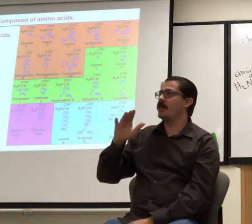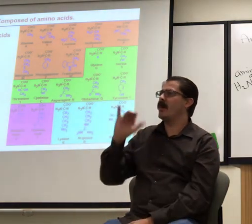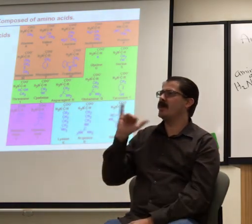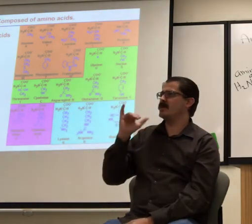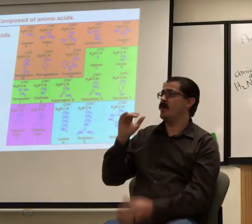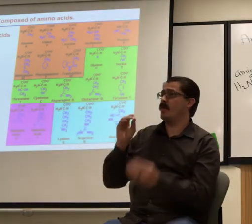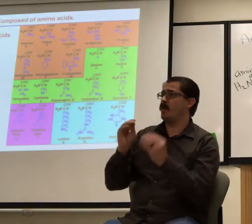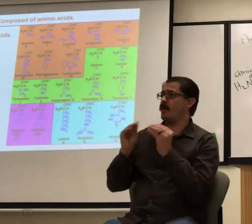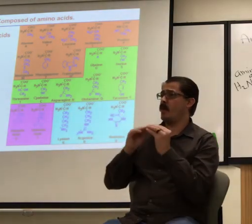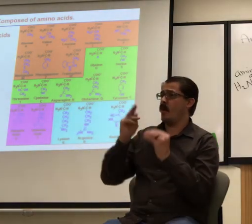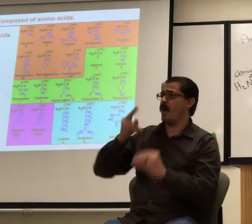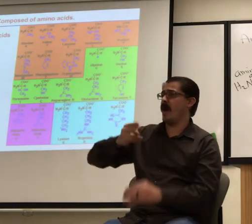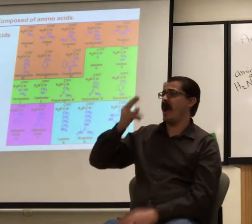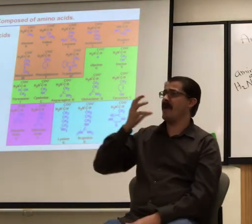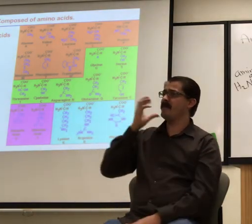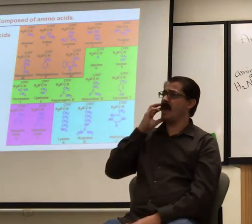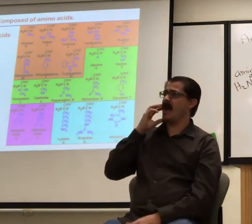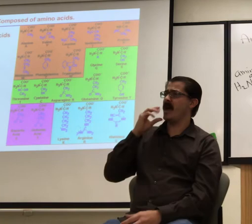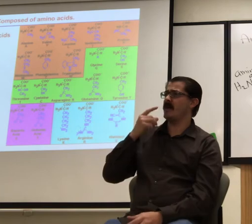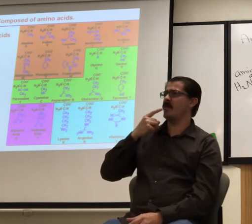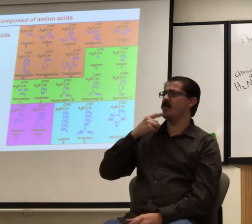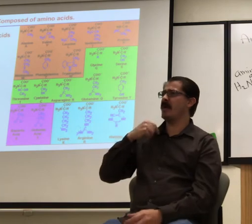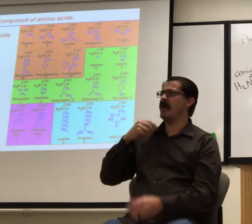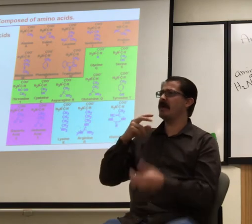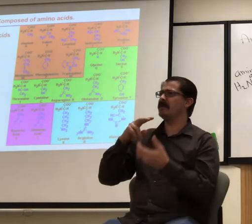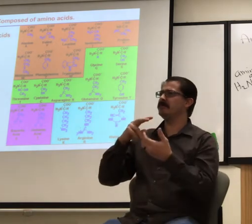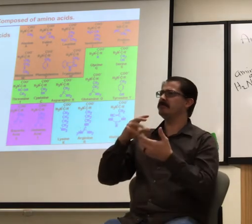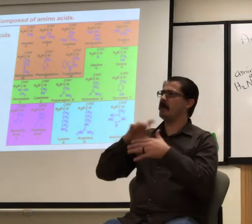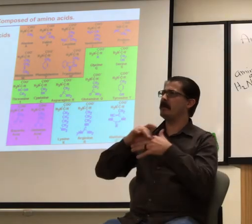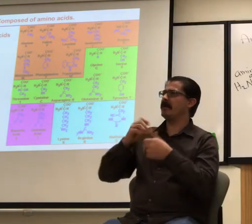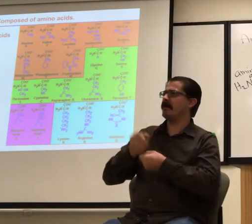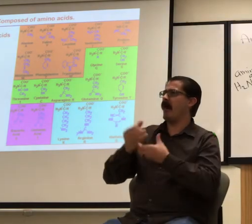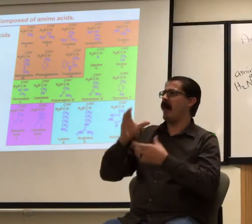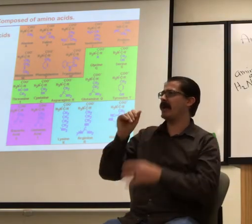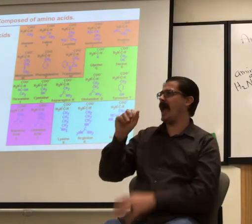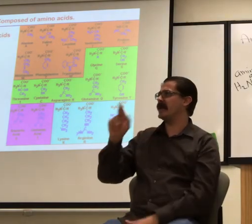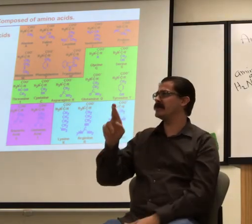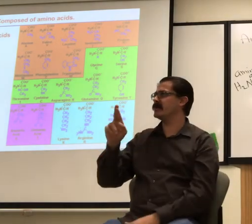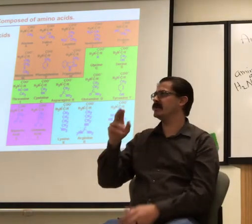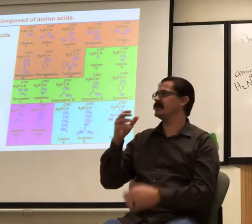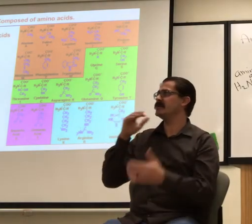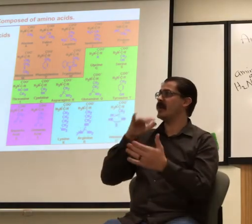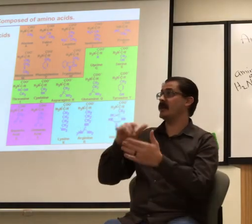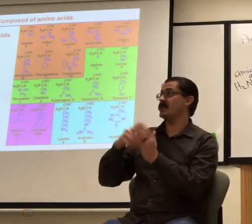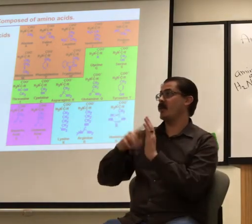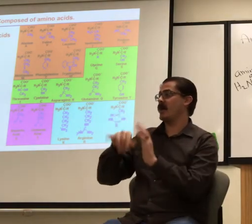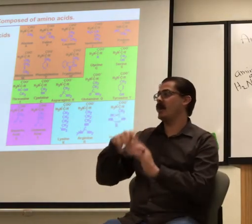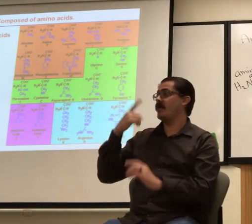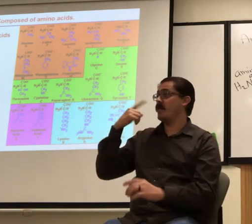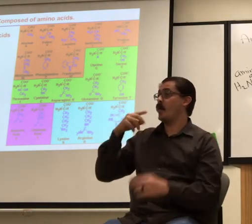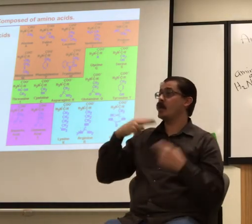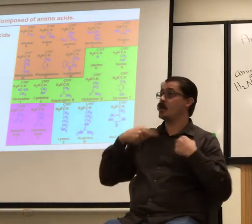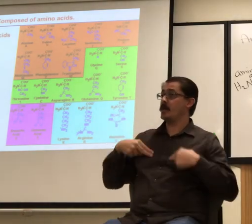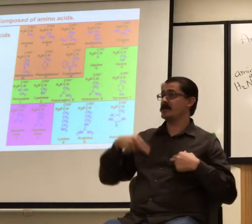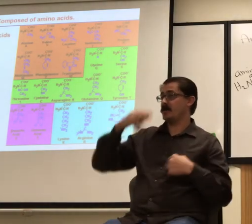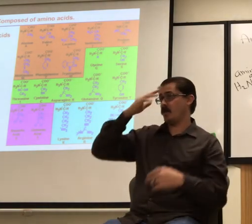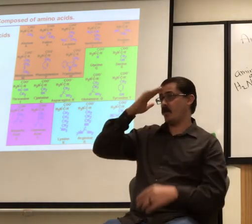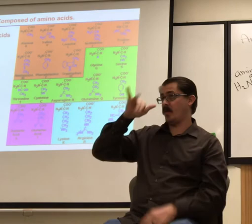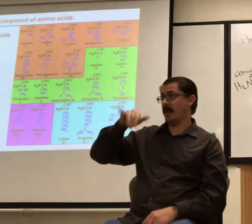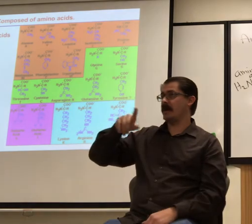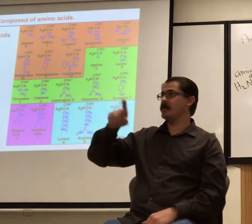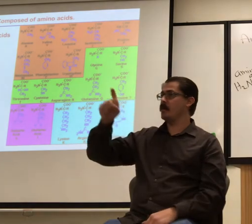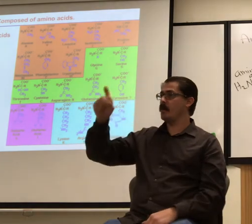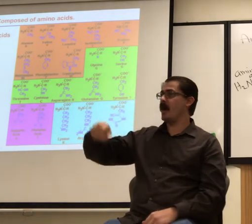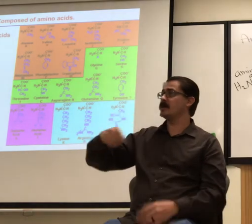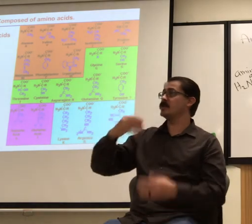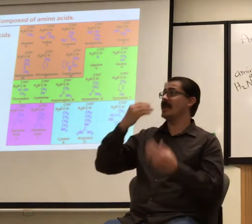fat content. Red meat is carcinogenic, so there's all kinds of like studies that can show that. But for us, just know that you have